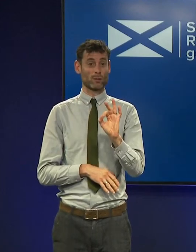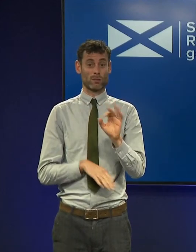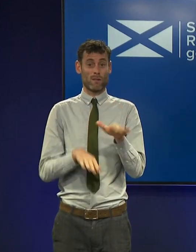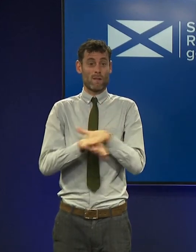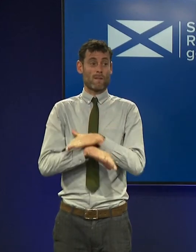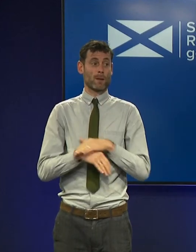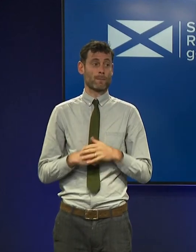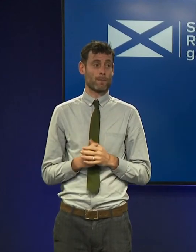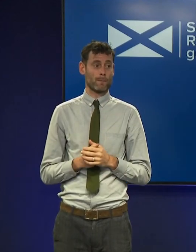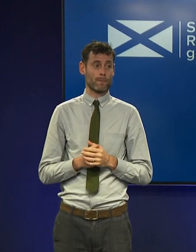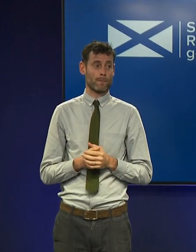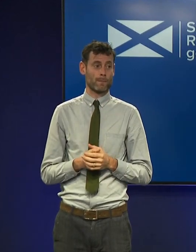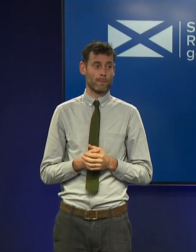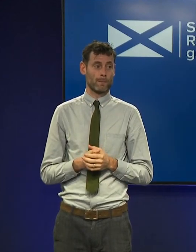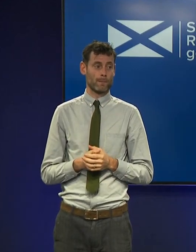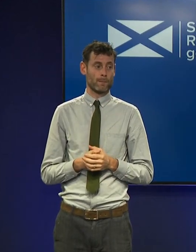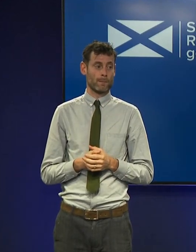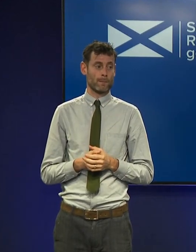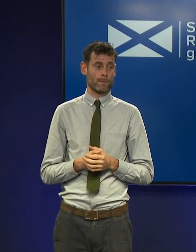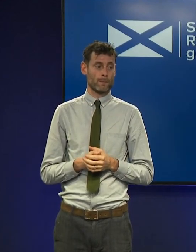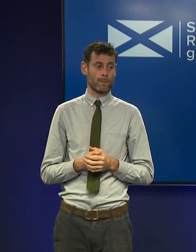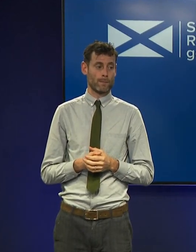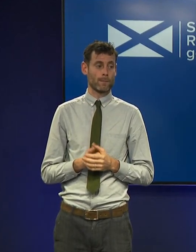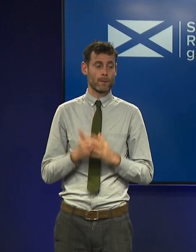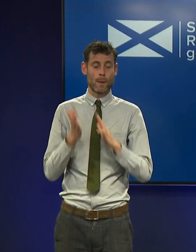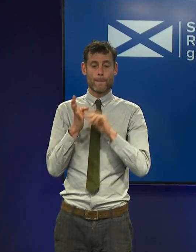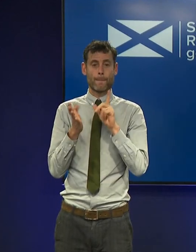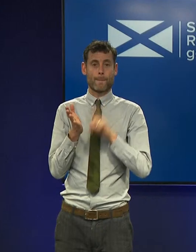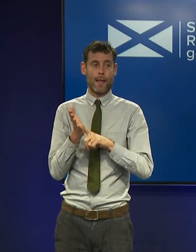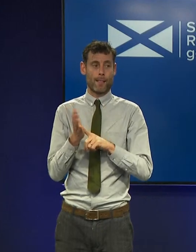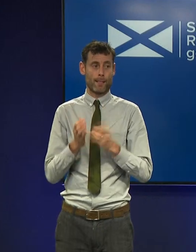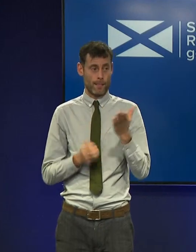Sorry. Michael Blackley from The Mail.